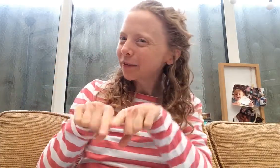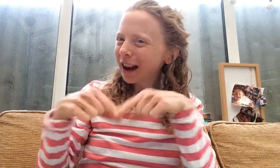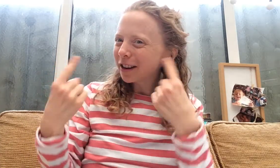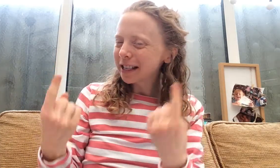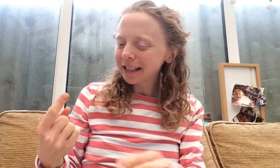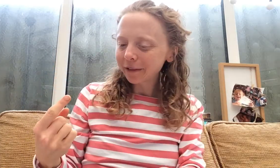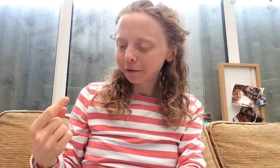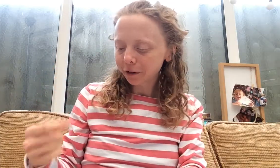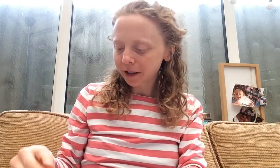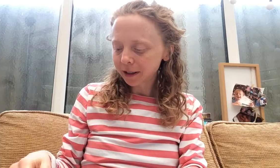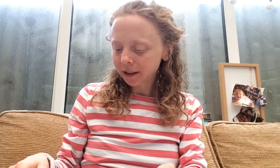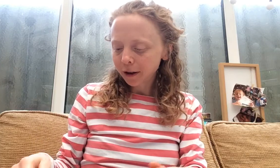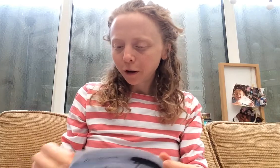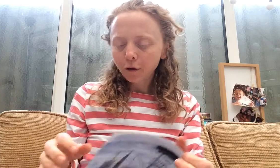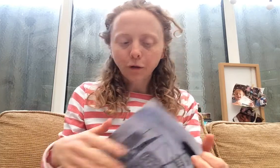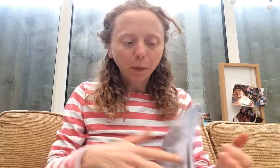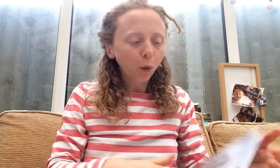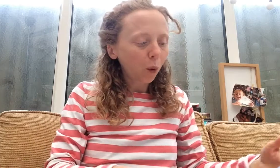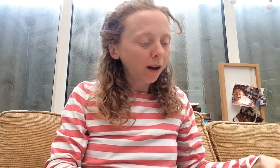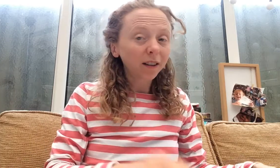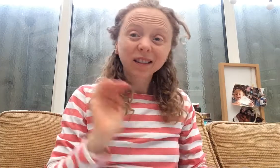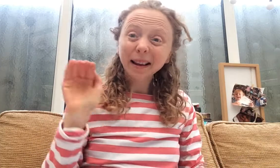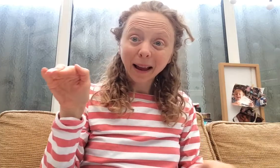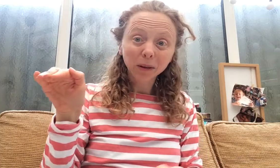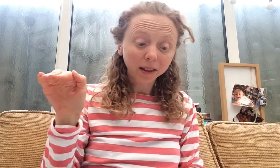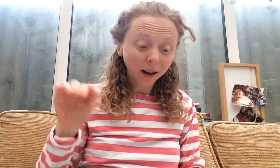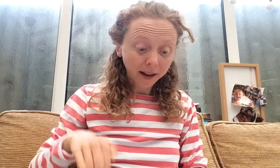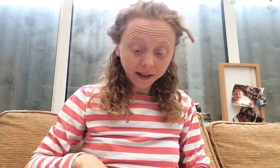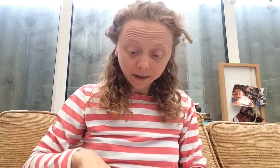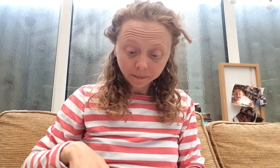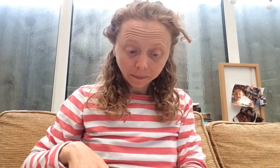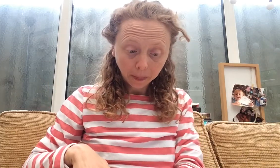very different from the world outside.